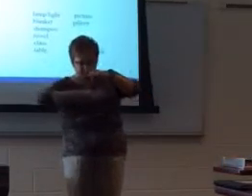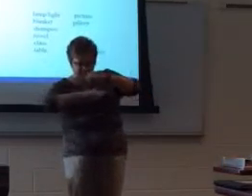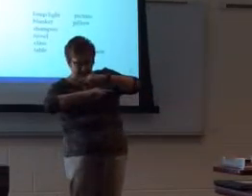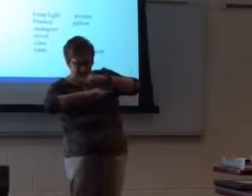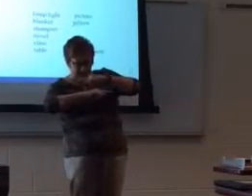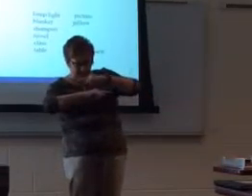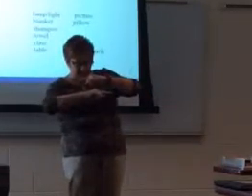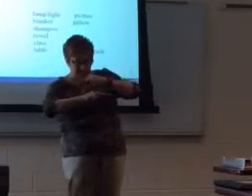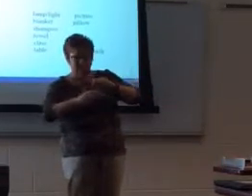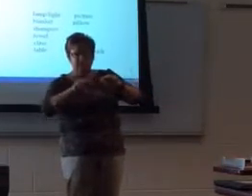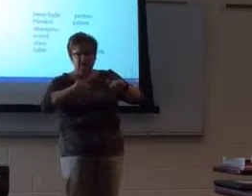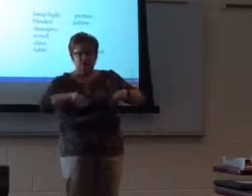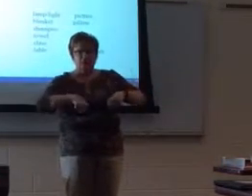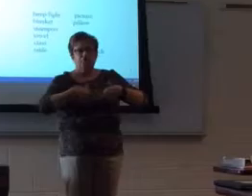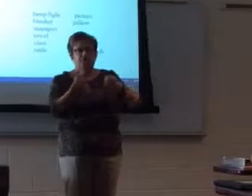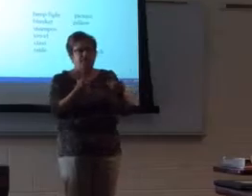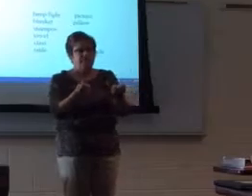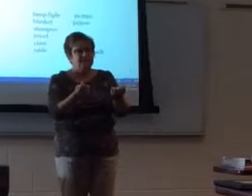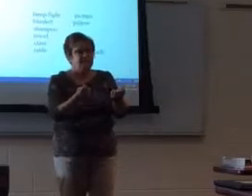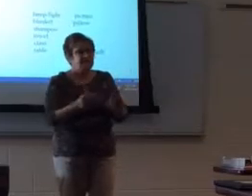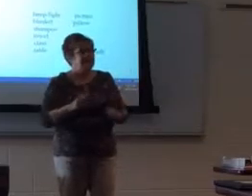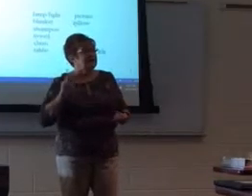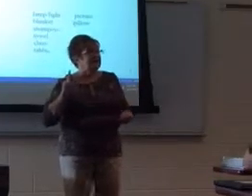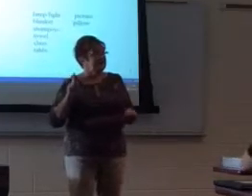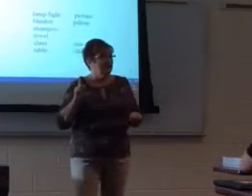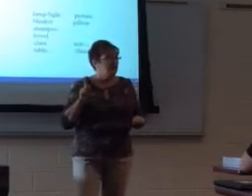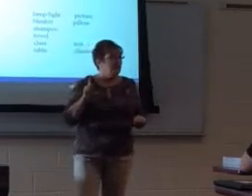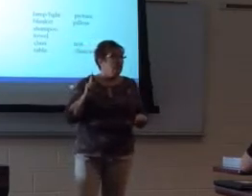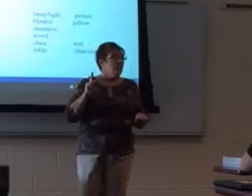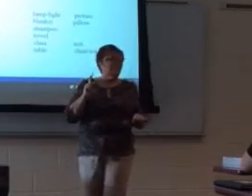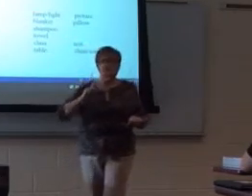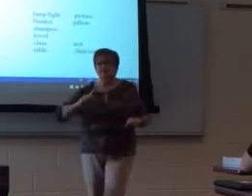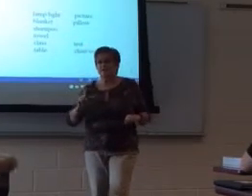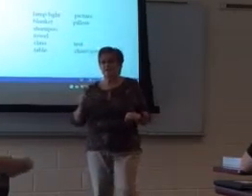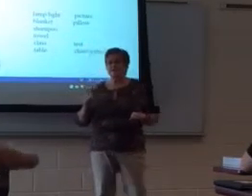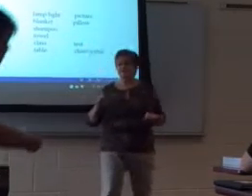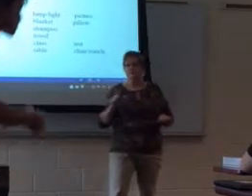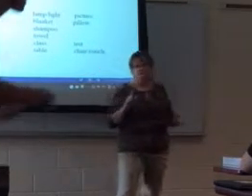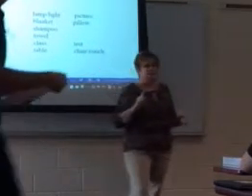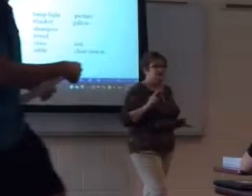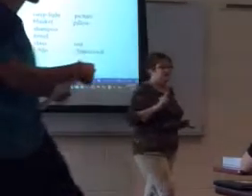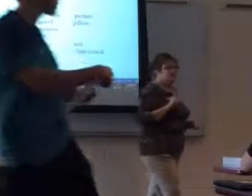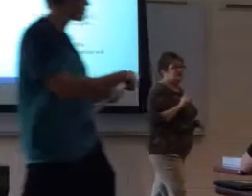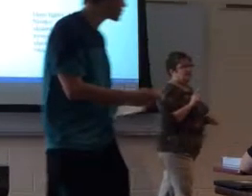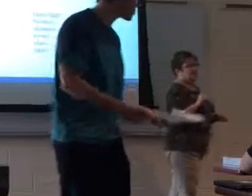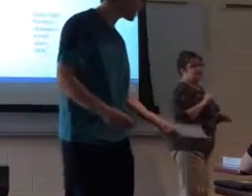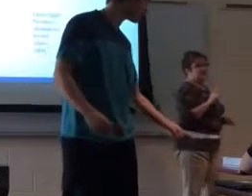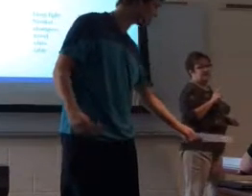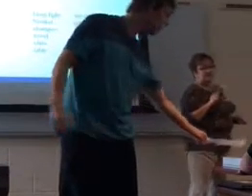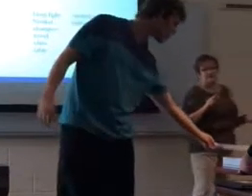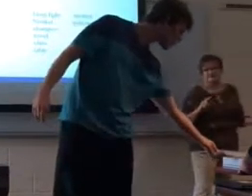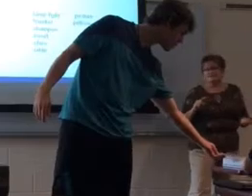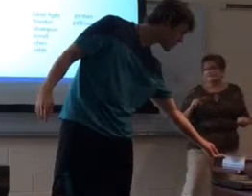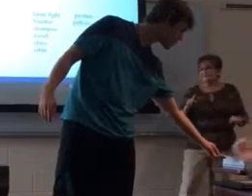Trick, treat. Now, one that is also used, that really does kind of make